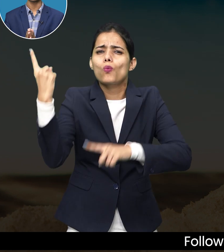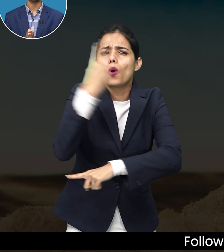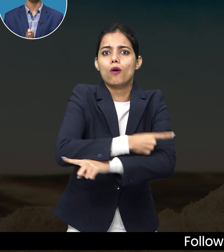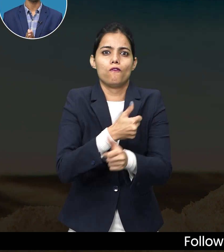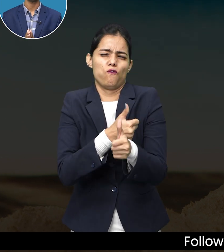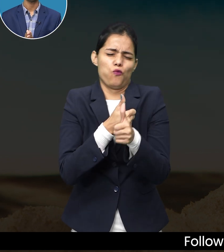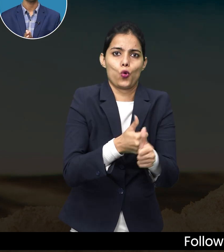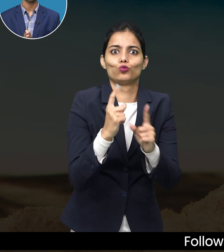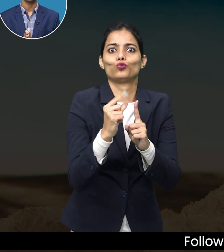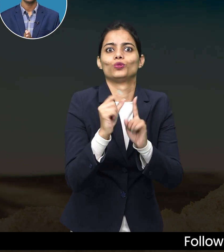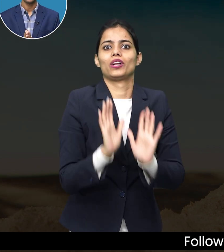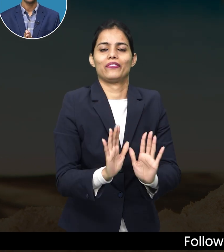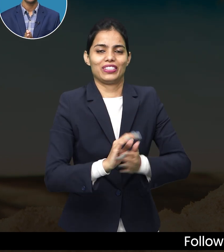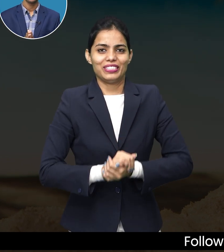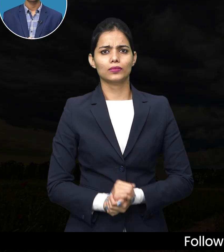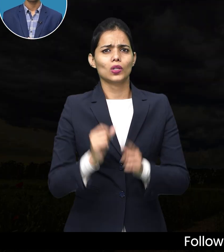Follow this activity.